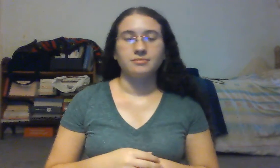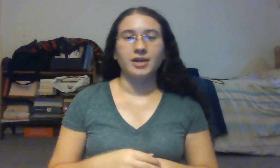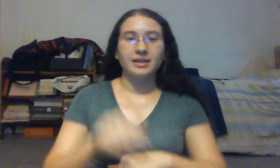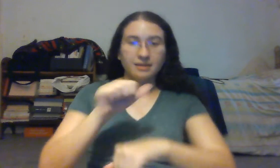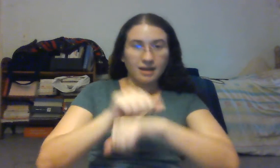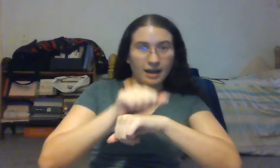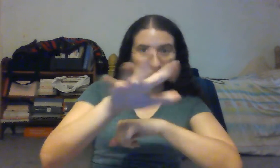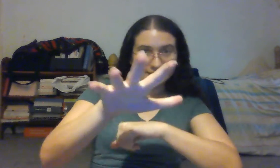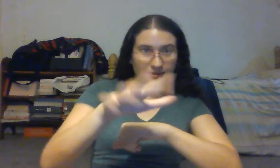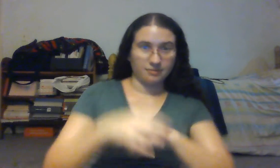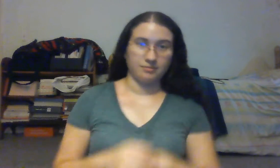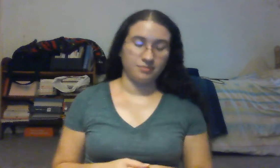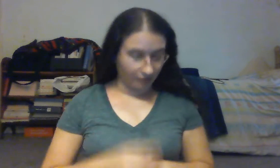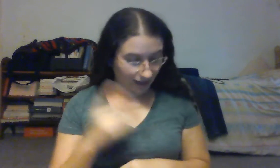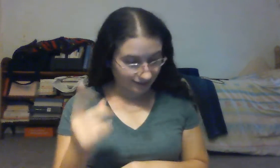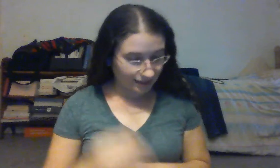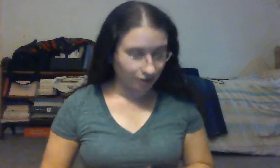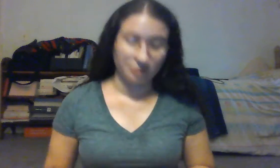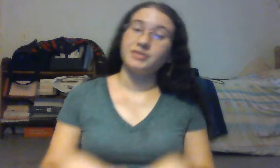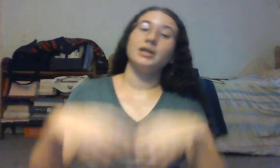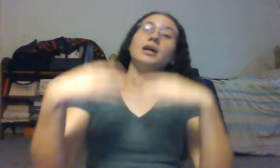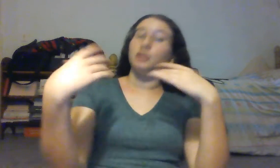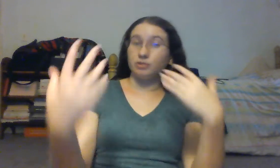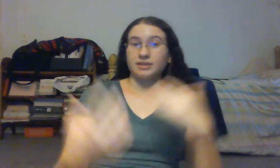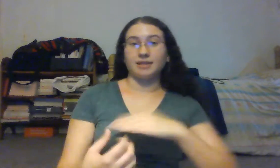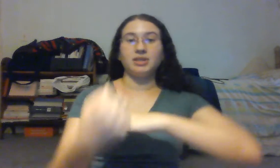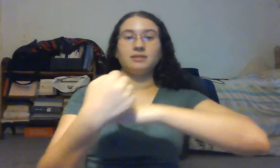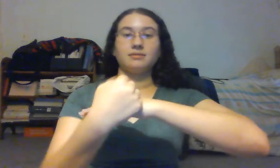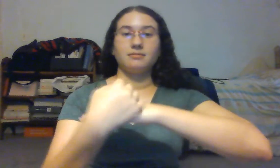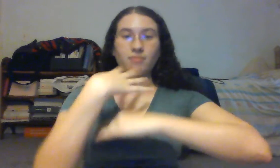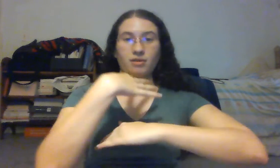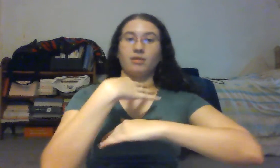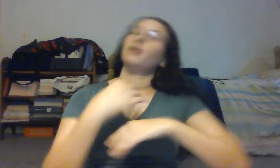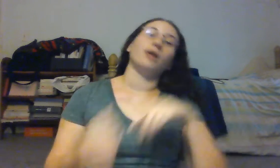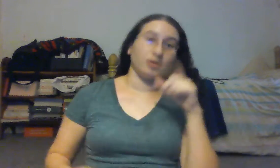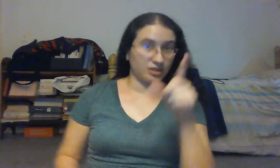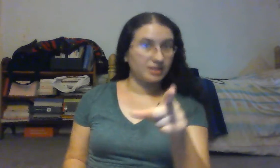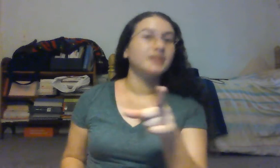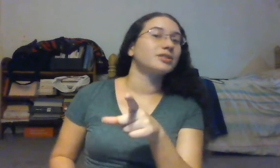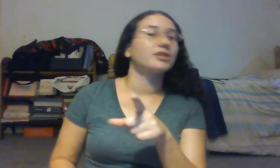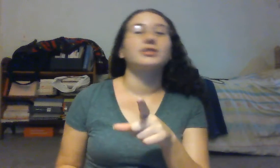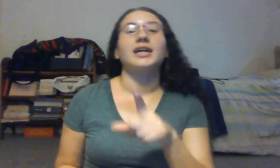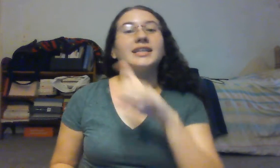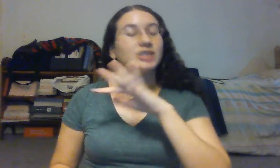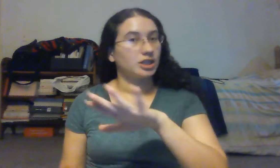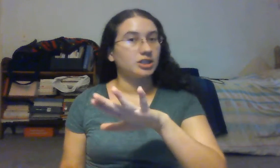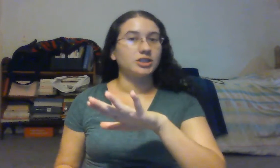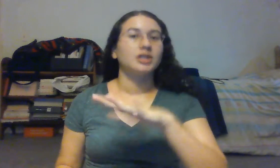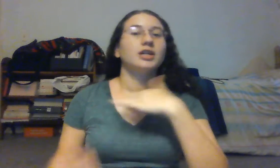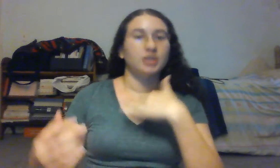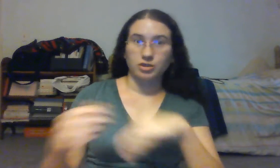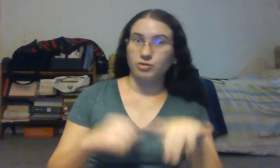Right? I send you. If it's you send me, oh, see, there's another sign that changes the